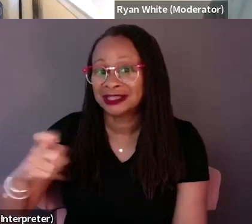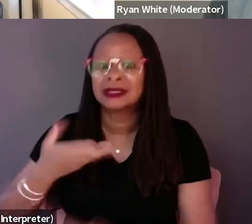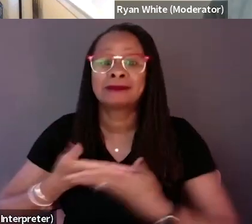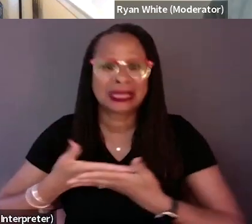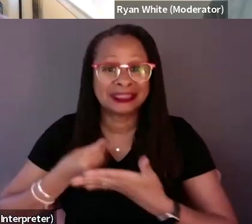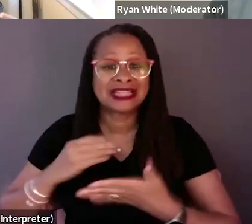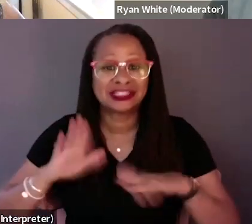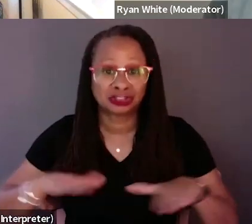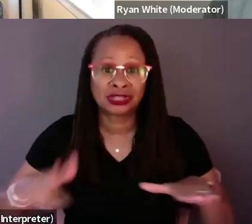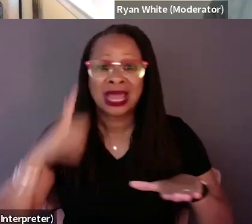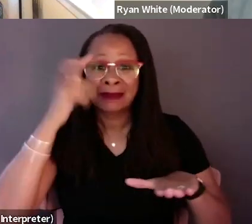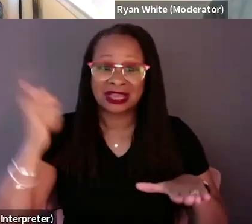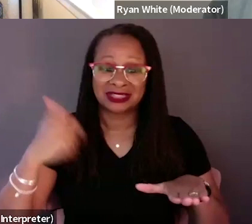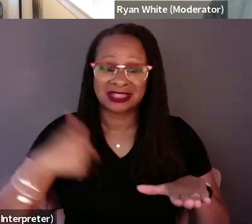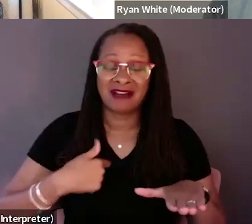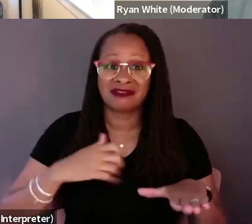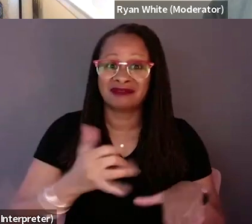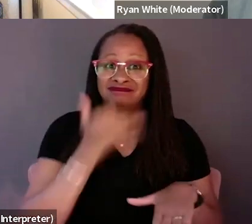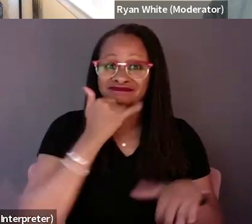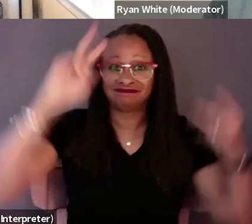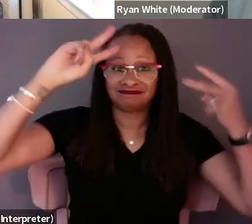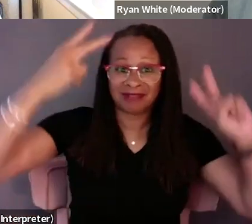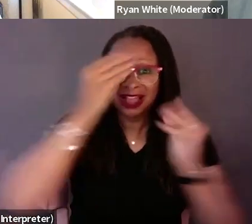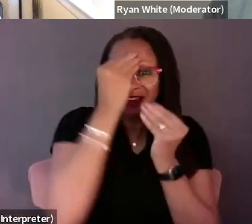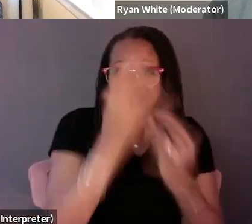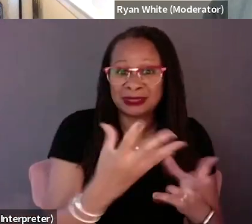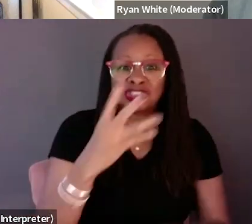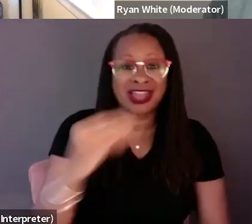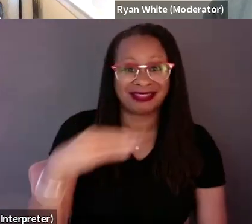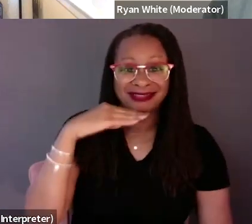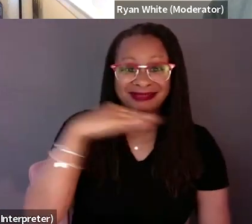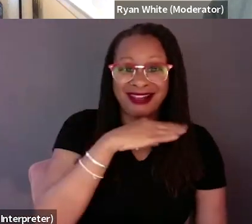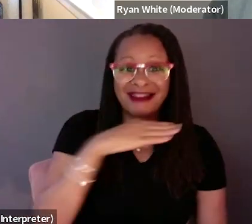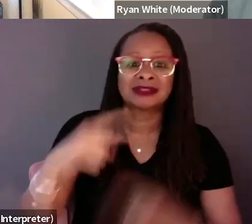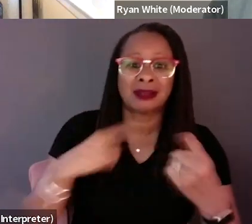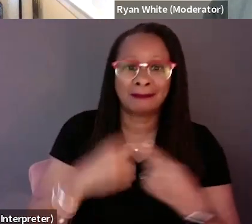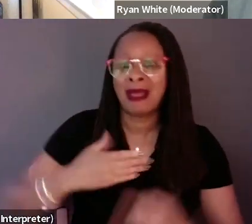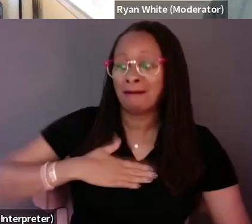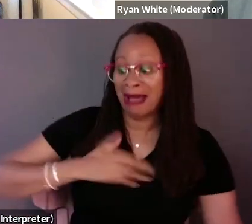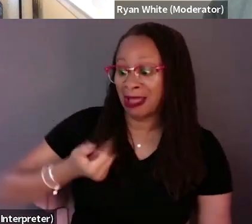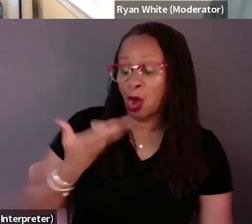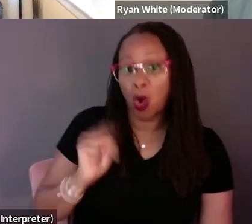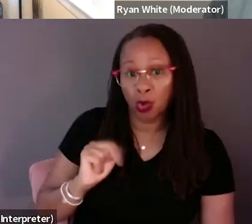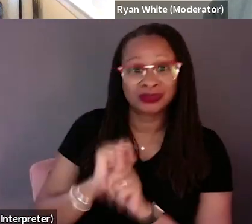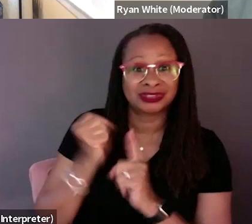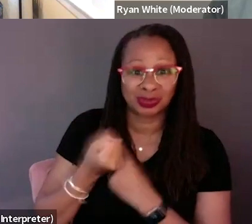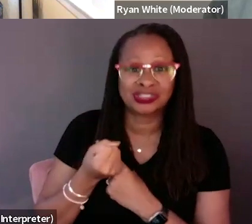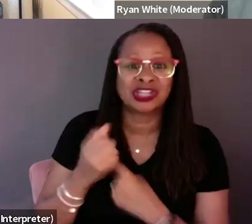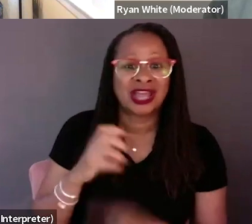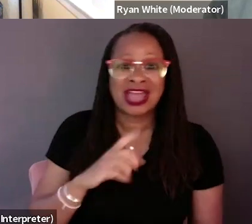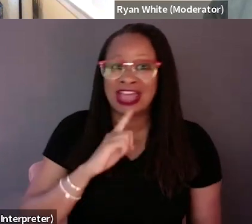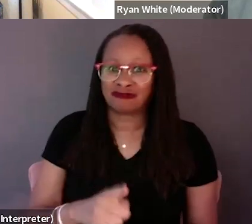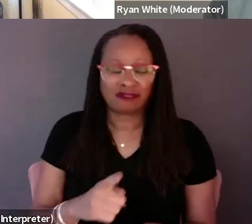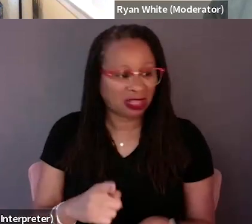children because of the misinterpretation and frankly the lies about my own case. And it